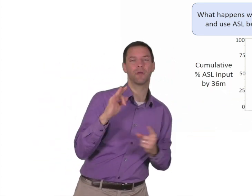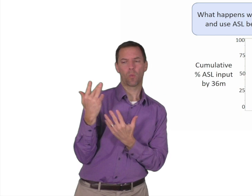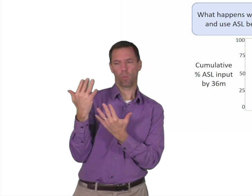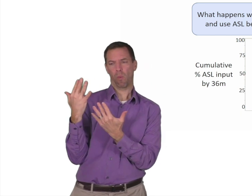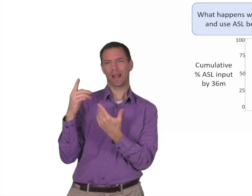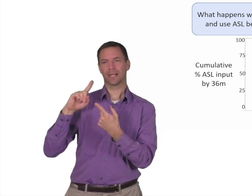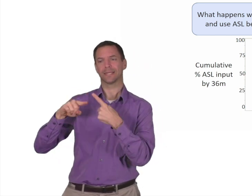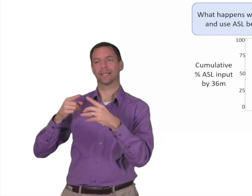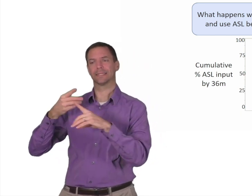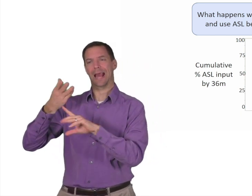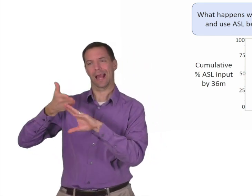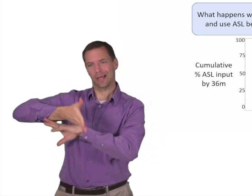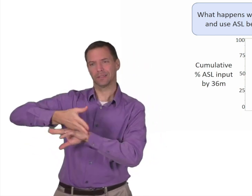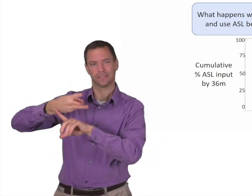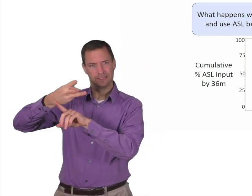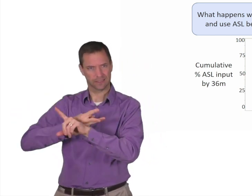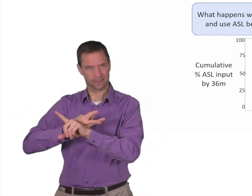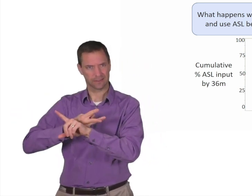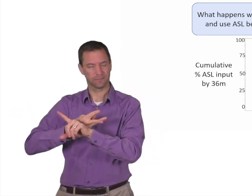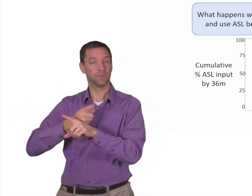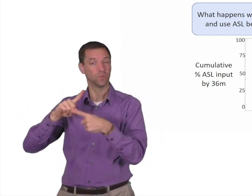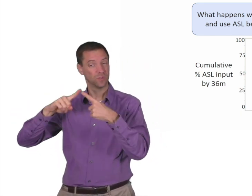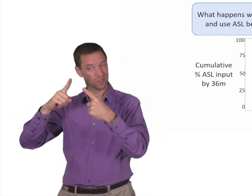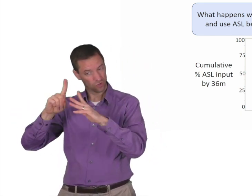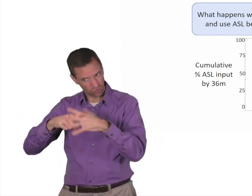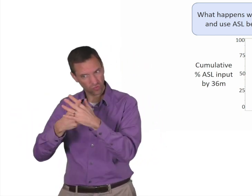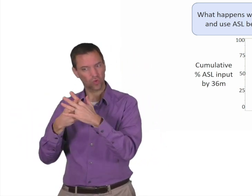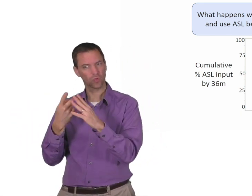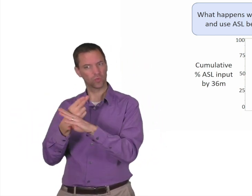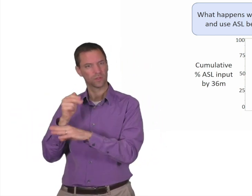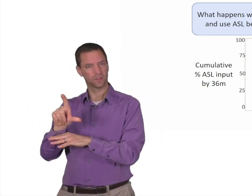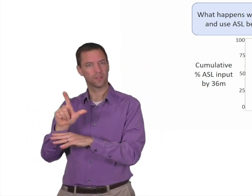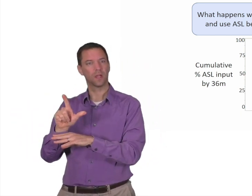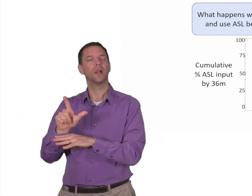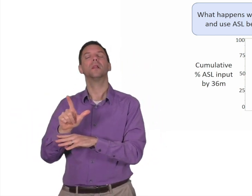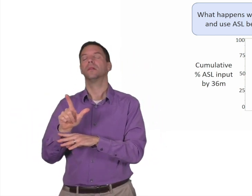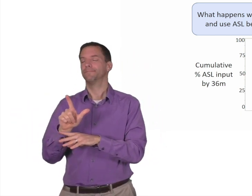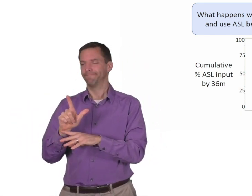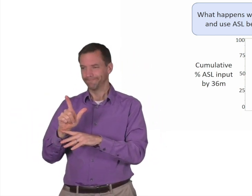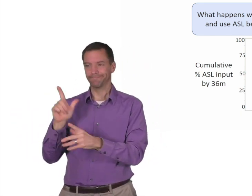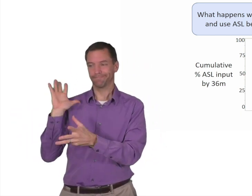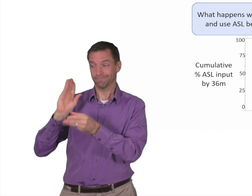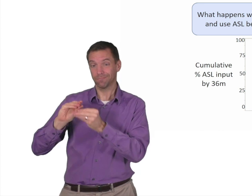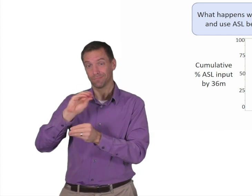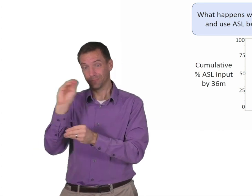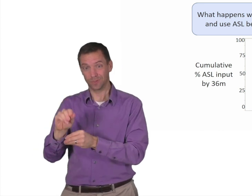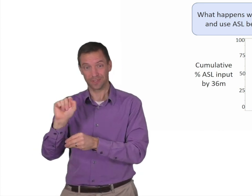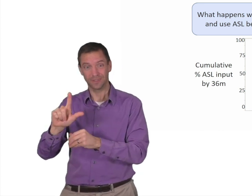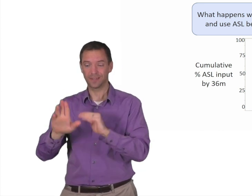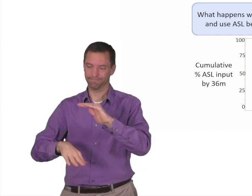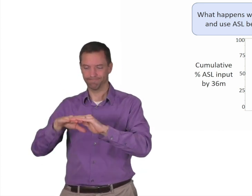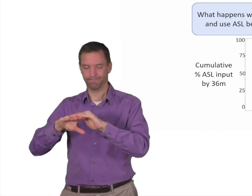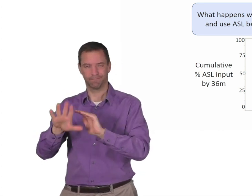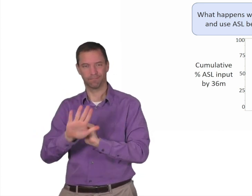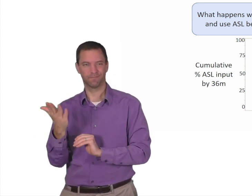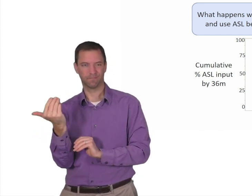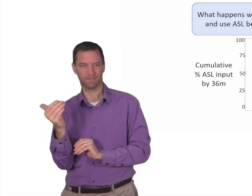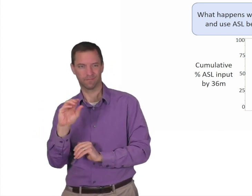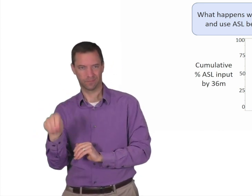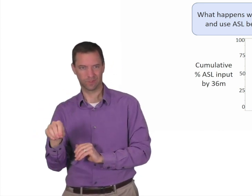developing strongly. In contrast, when the age of ASL onset was after 6 months old, the cumulative